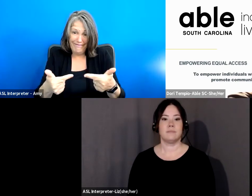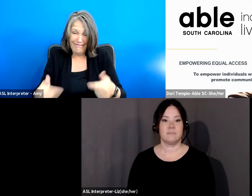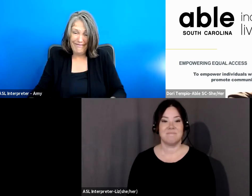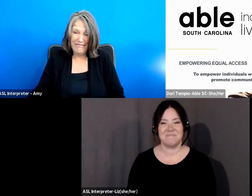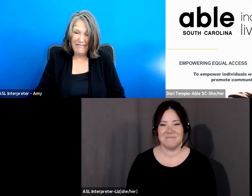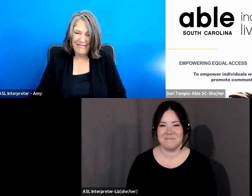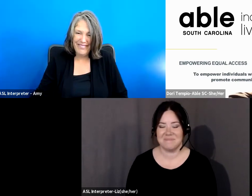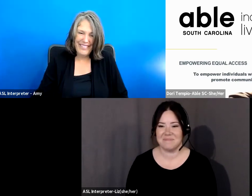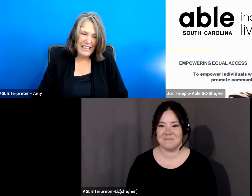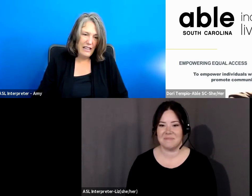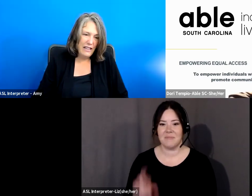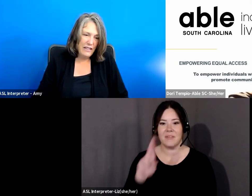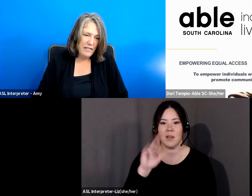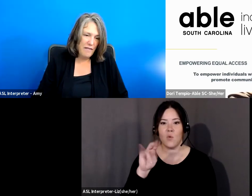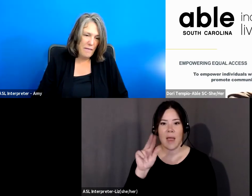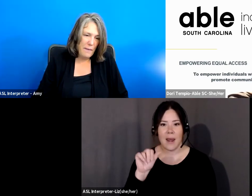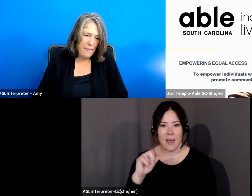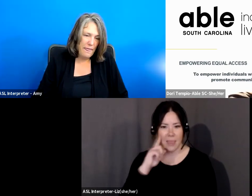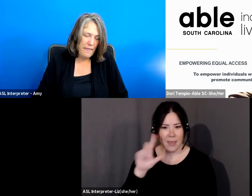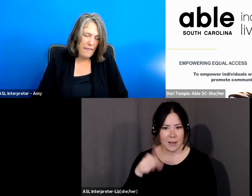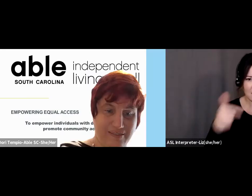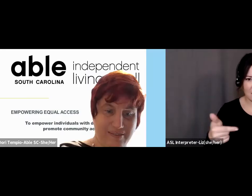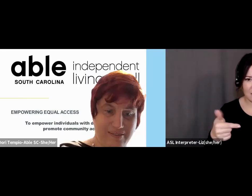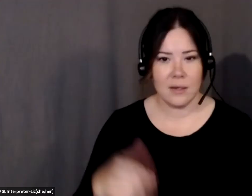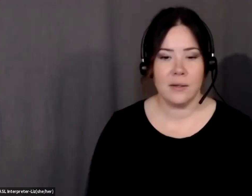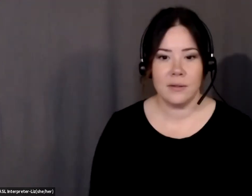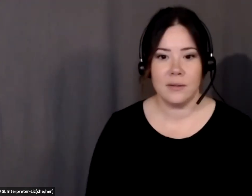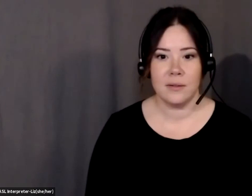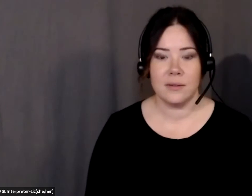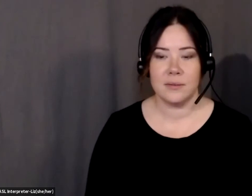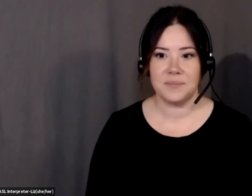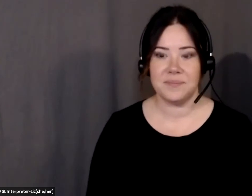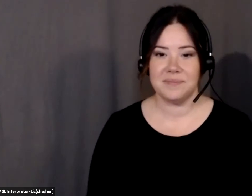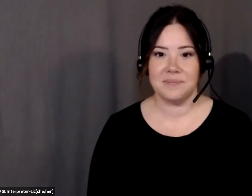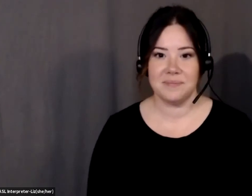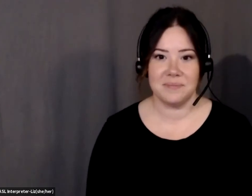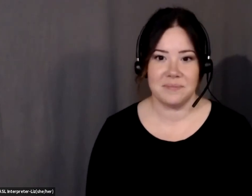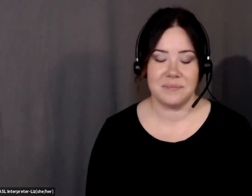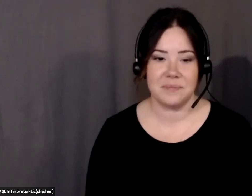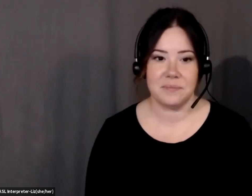And Raina, I think it's turning back to you.